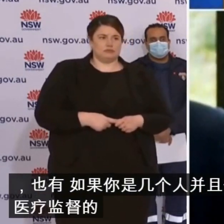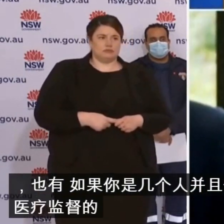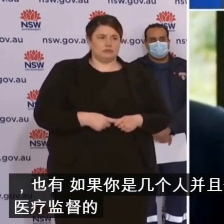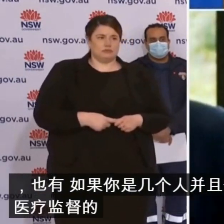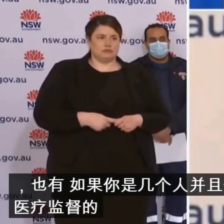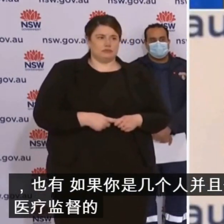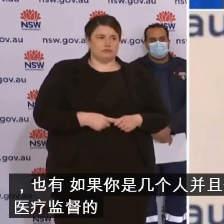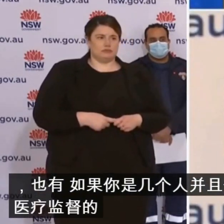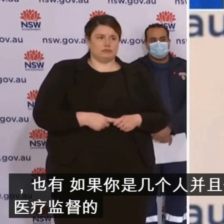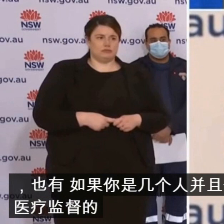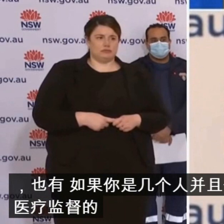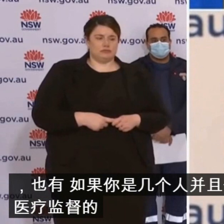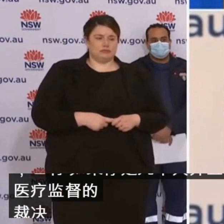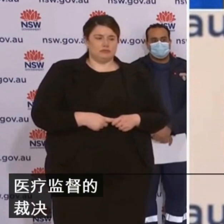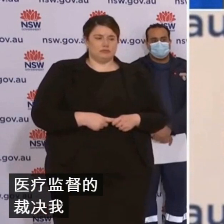go?